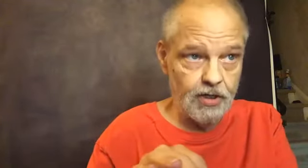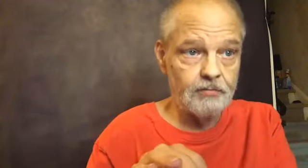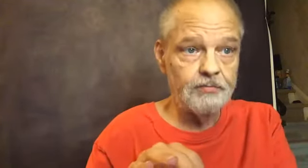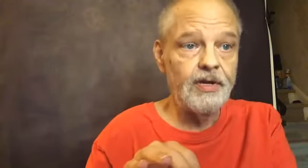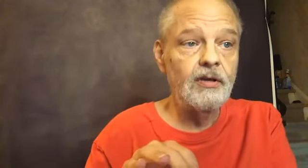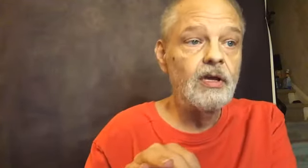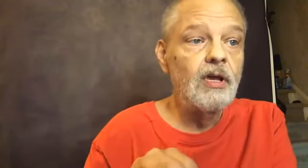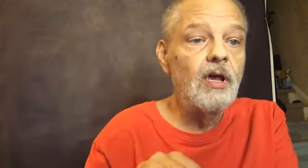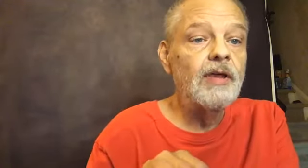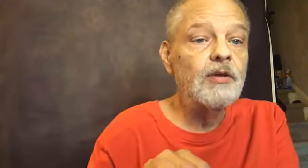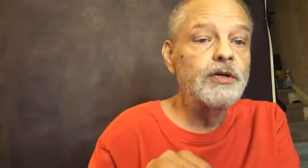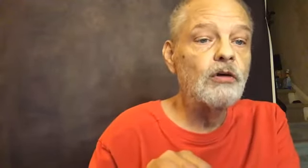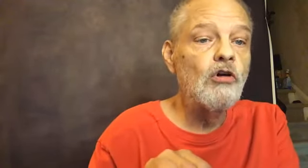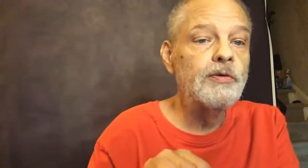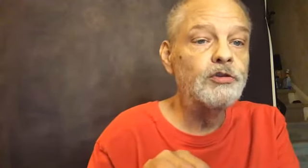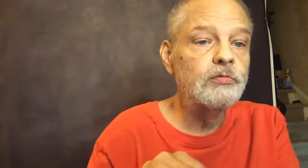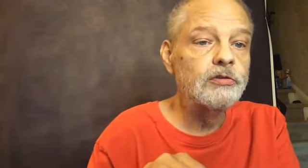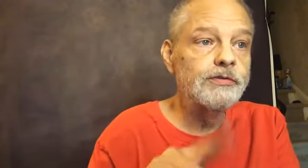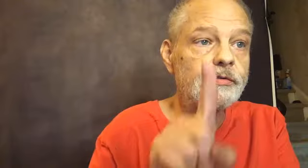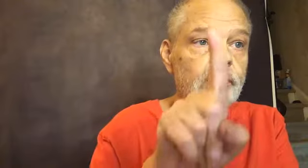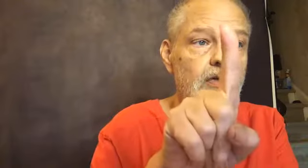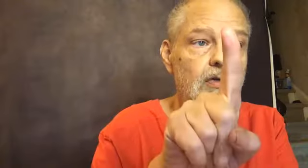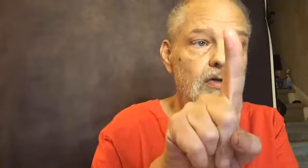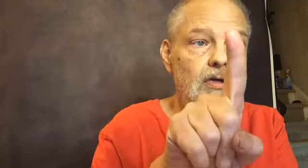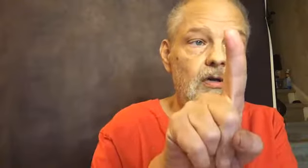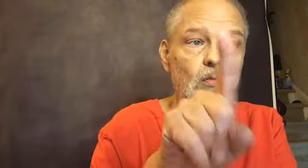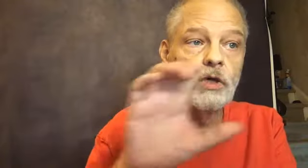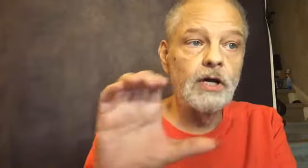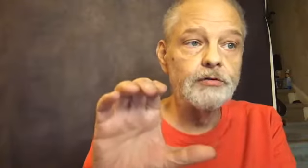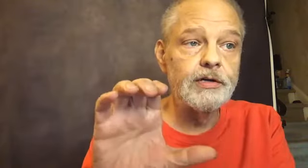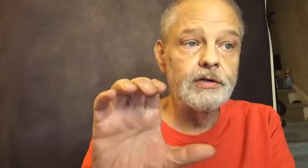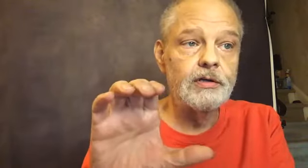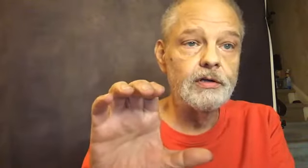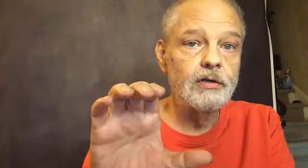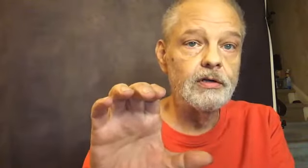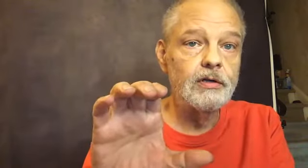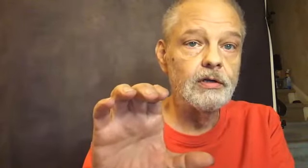Okay. And then we go Roman numerals. 100.